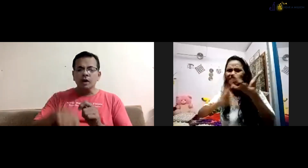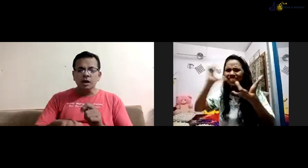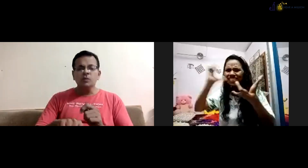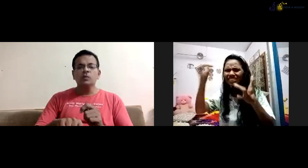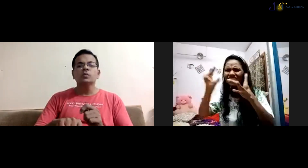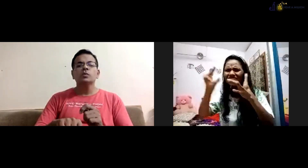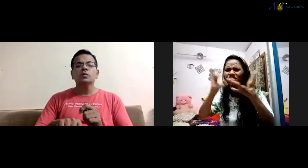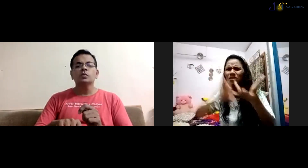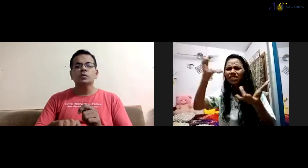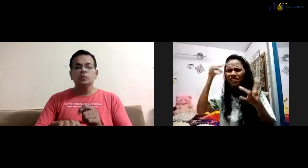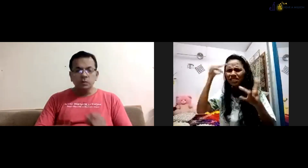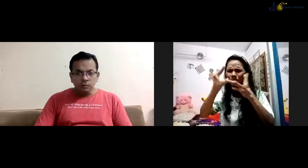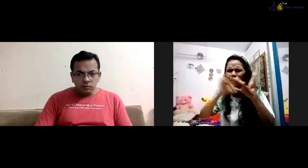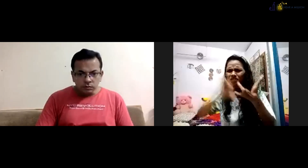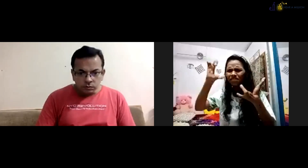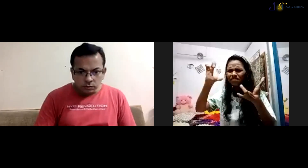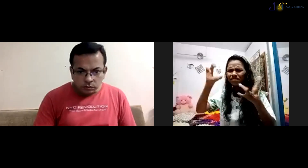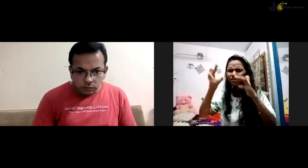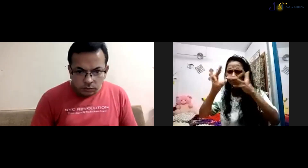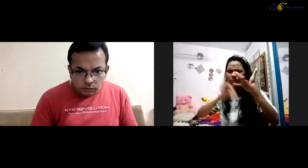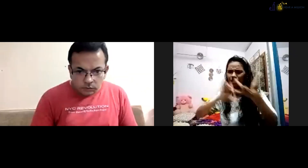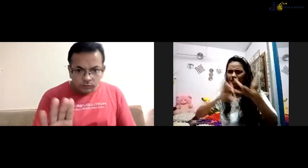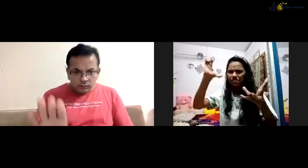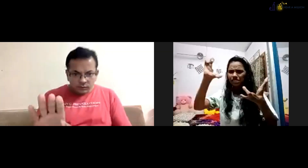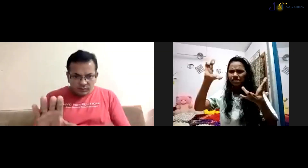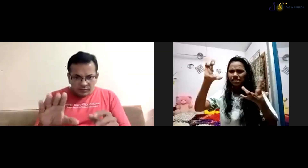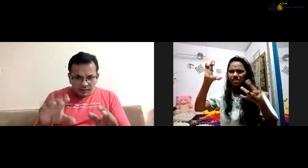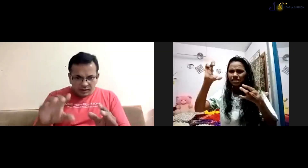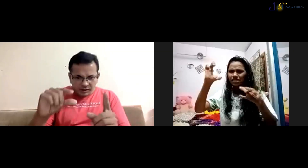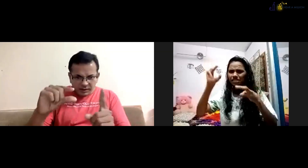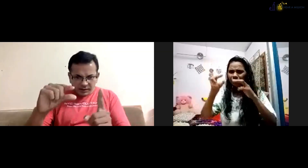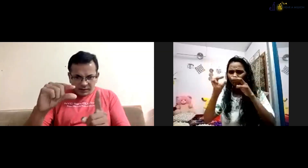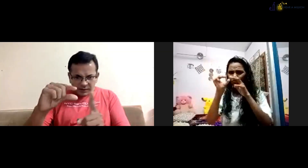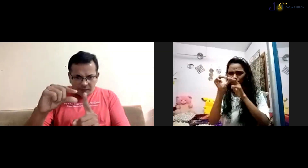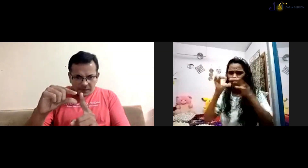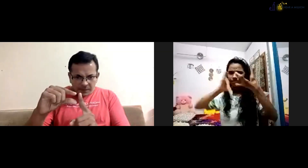Yeah. So if there is a problem with